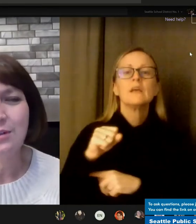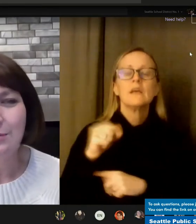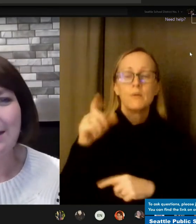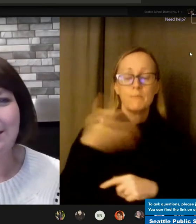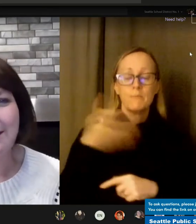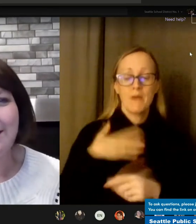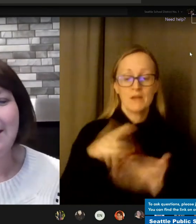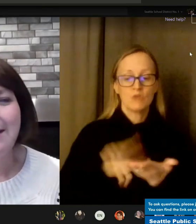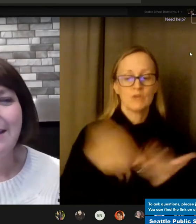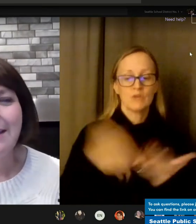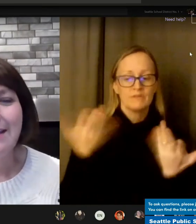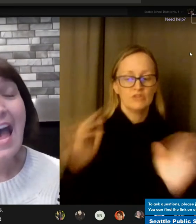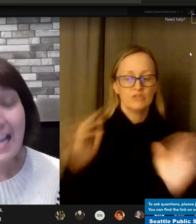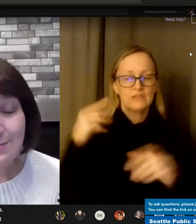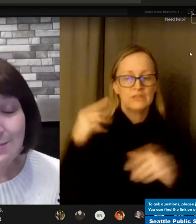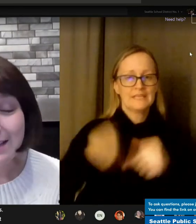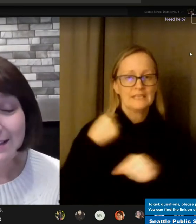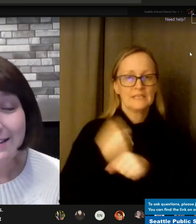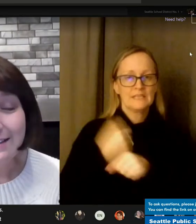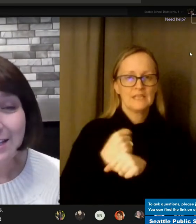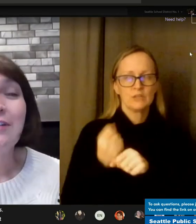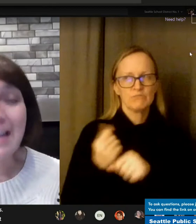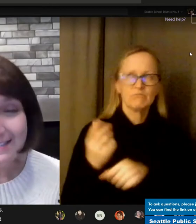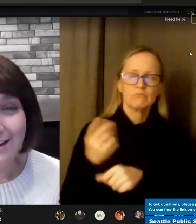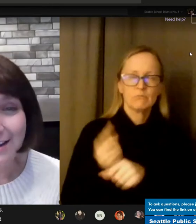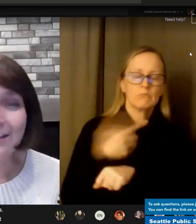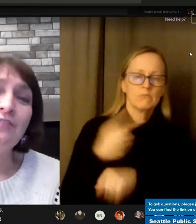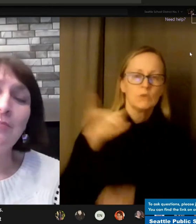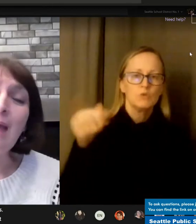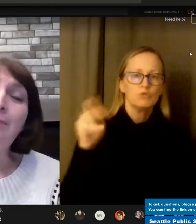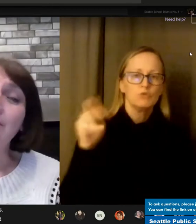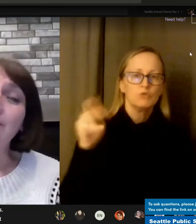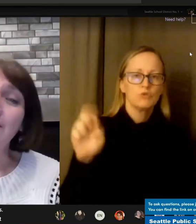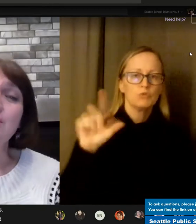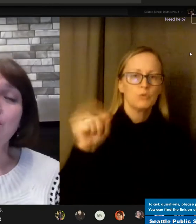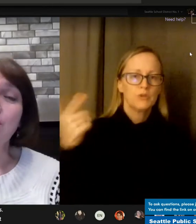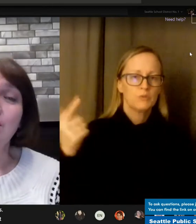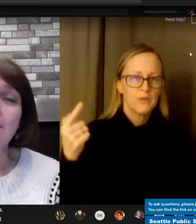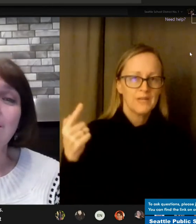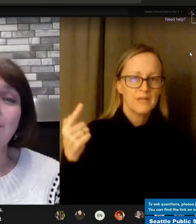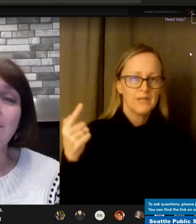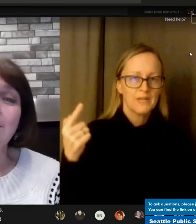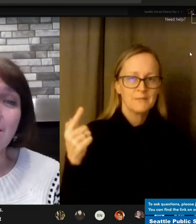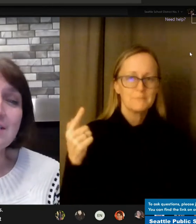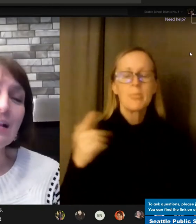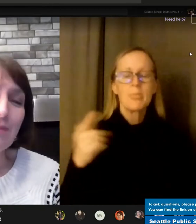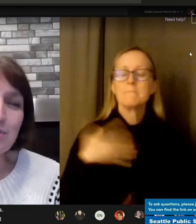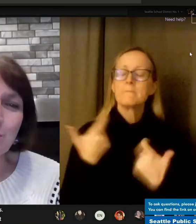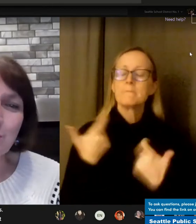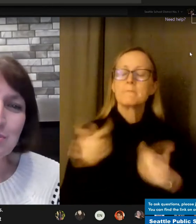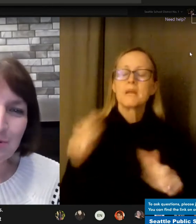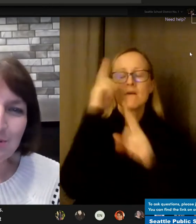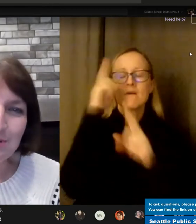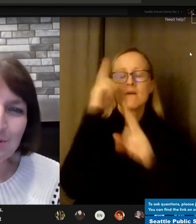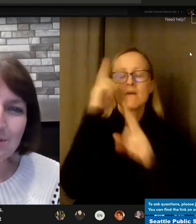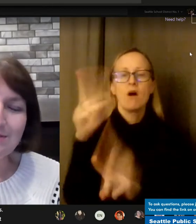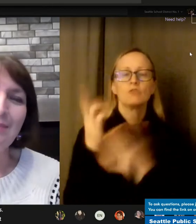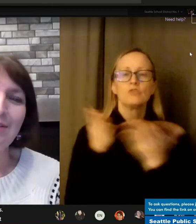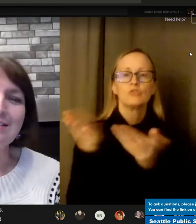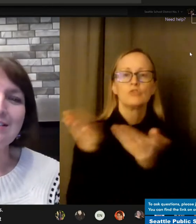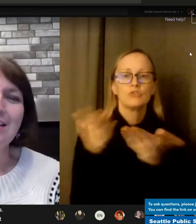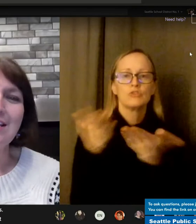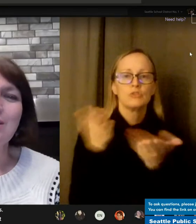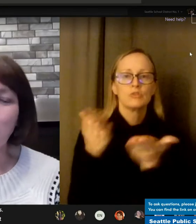2021. It has been the greatest honor of my professional journey to serve Seattle Public Schools students,